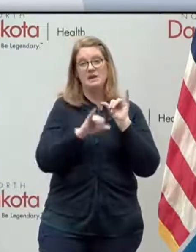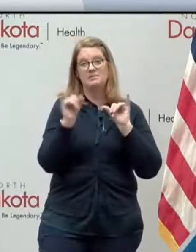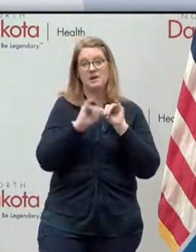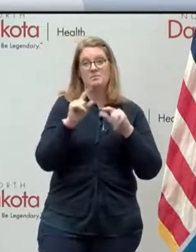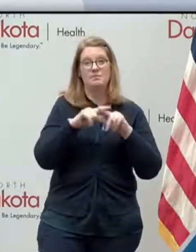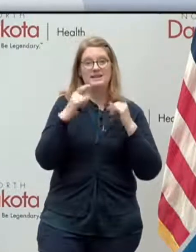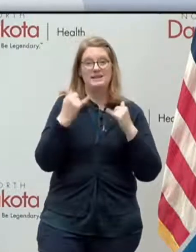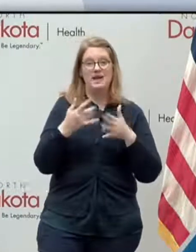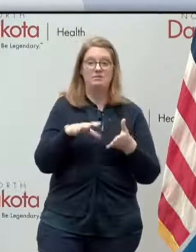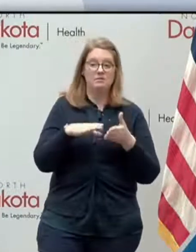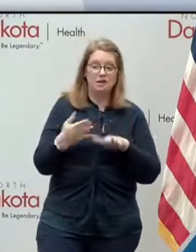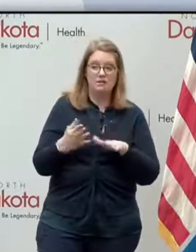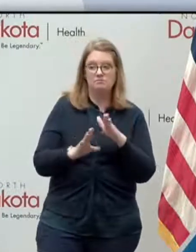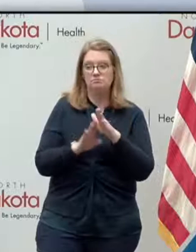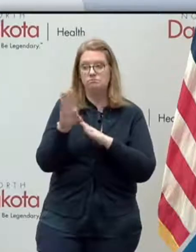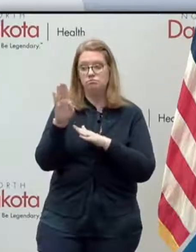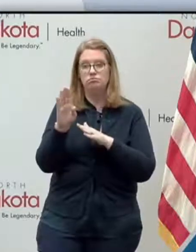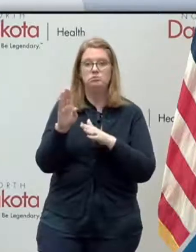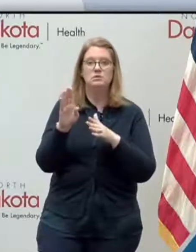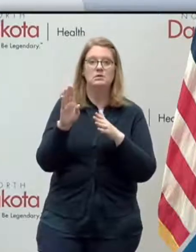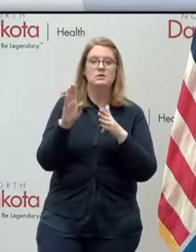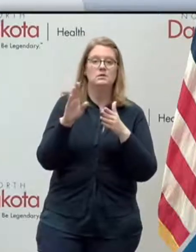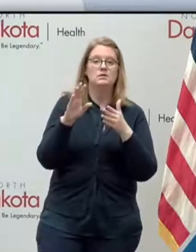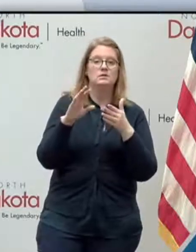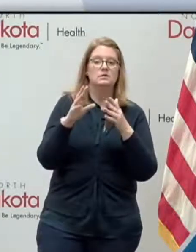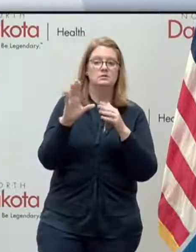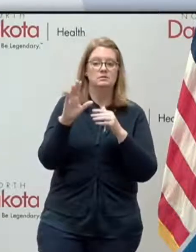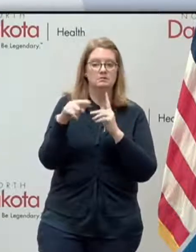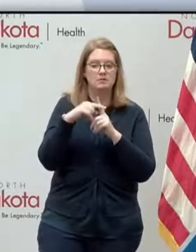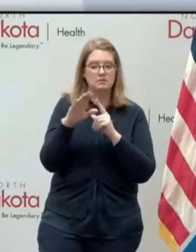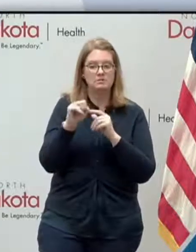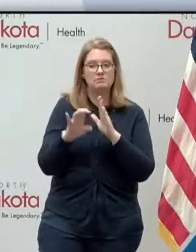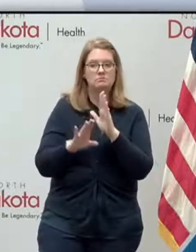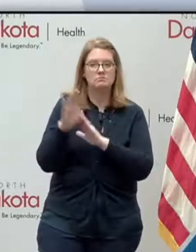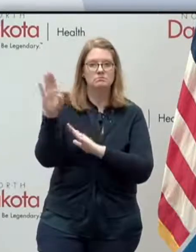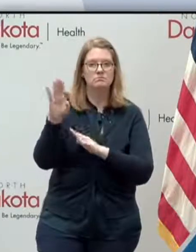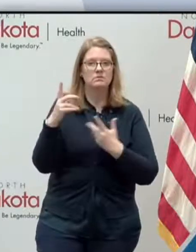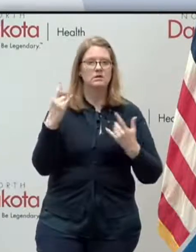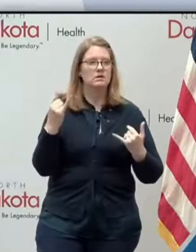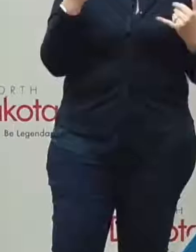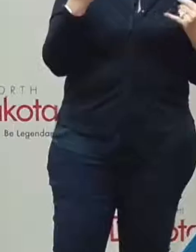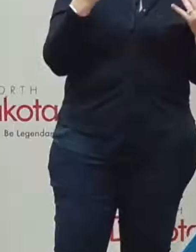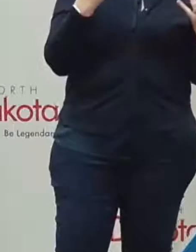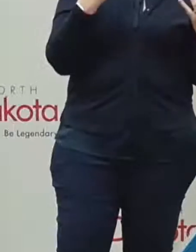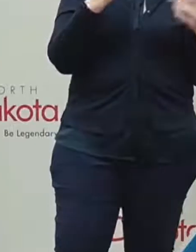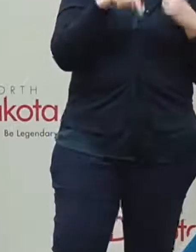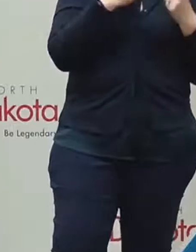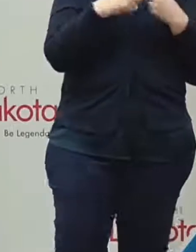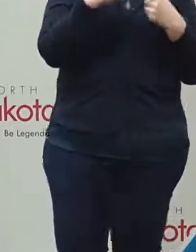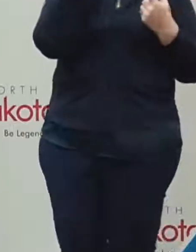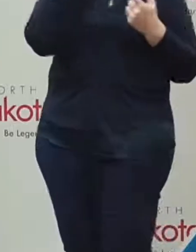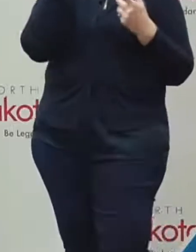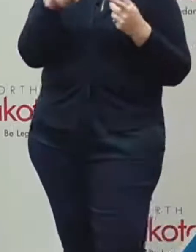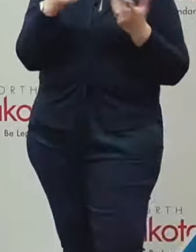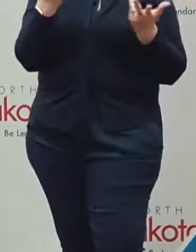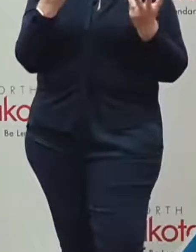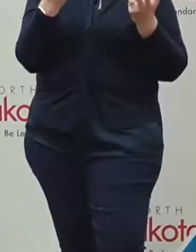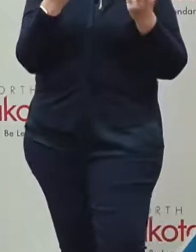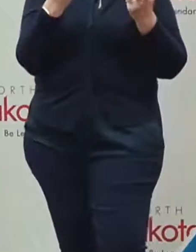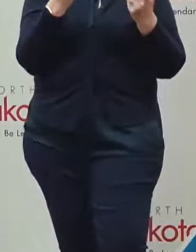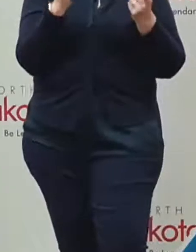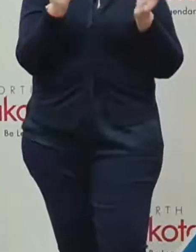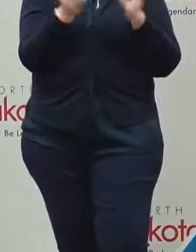point do you say maybe it's time to rethink our stance here? Well, I'm somebody who tries to lead